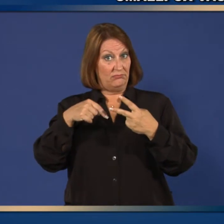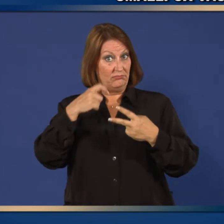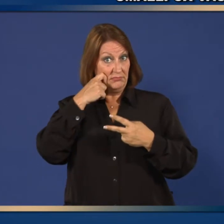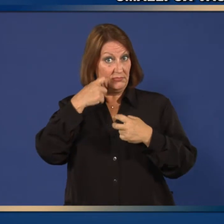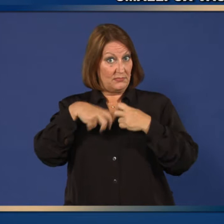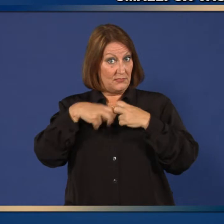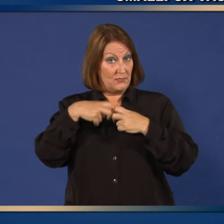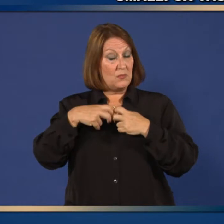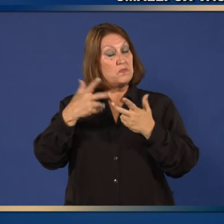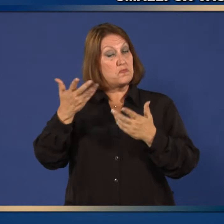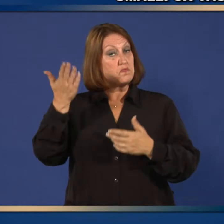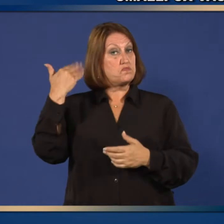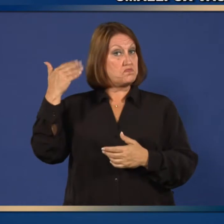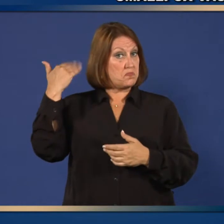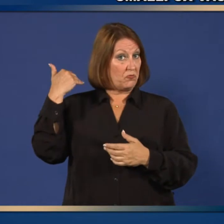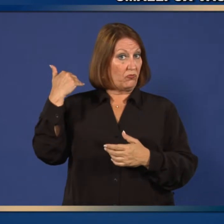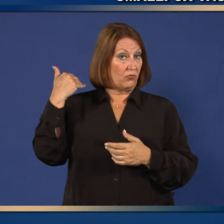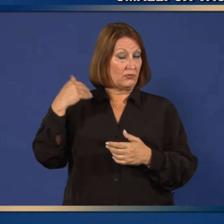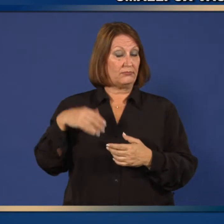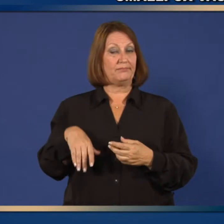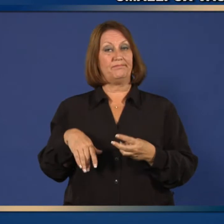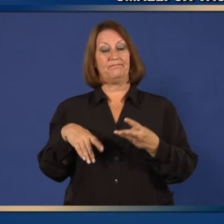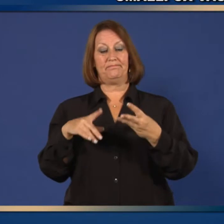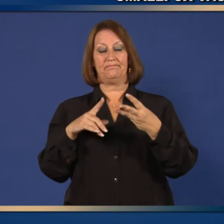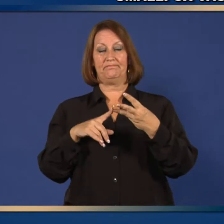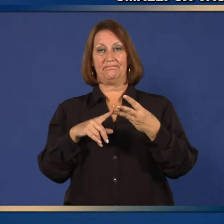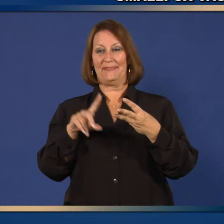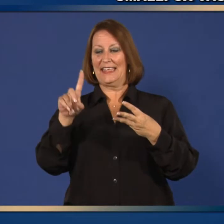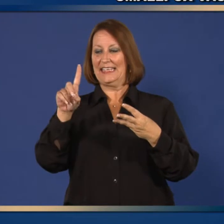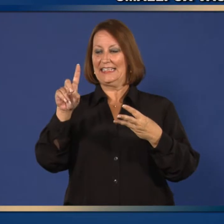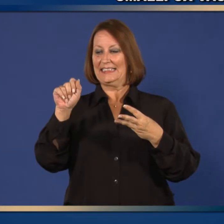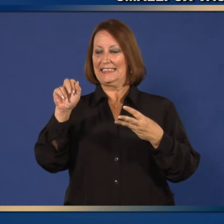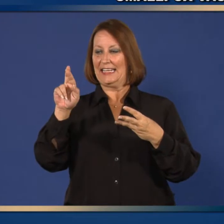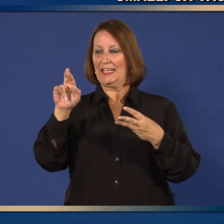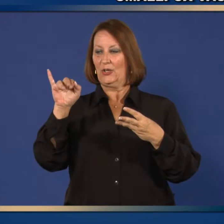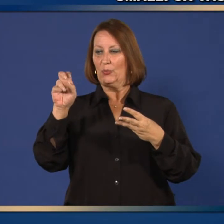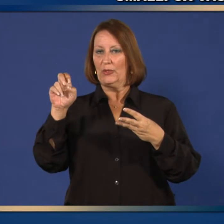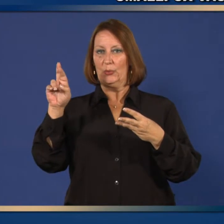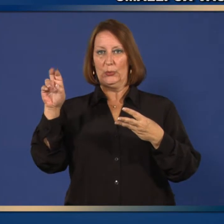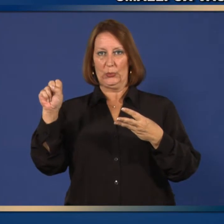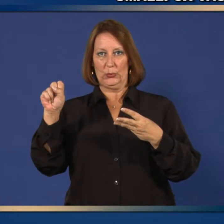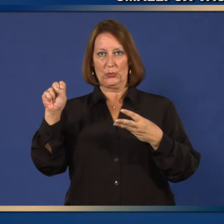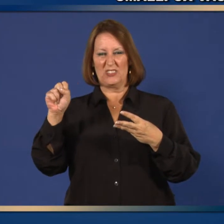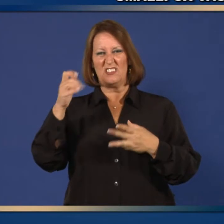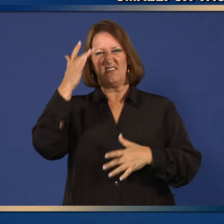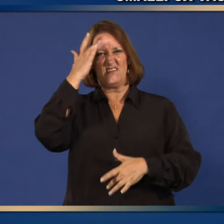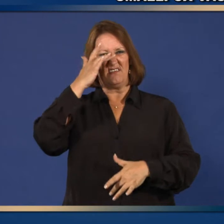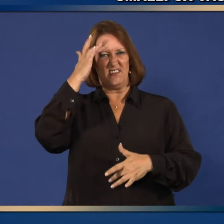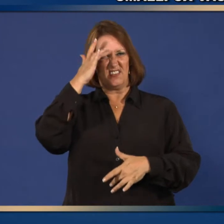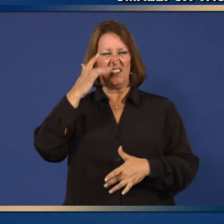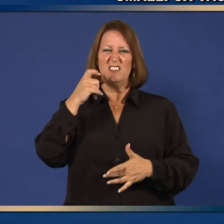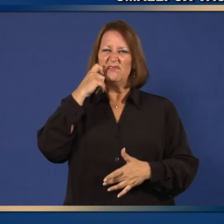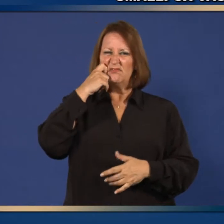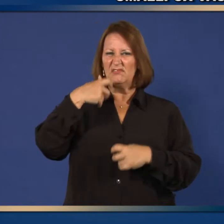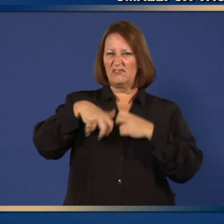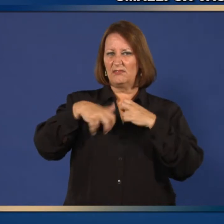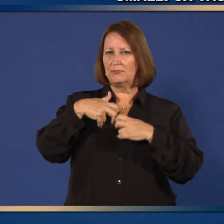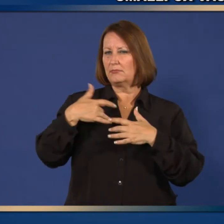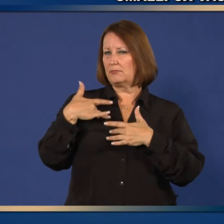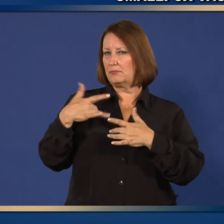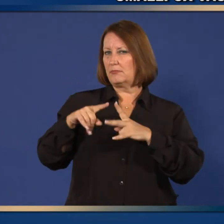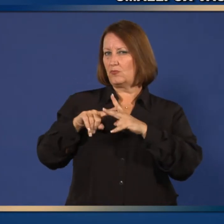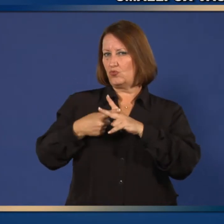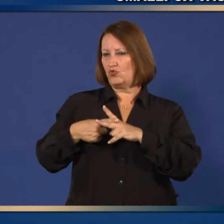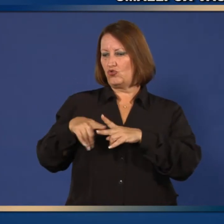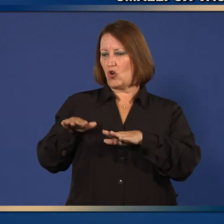Anyone who has Derriere's disease, a skin disease that usually begins in childhood,